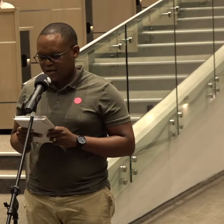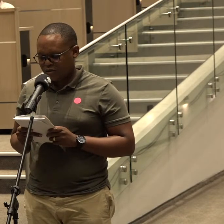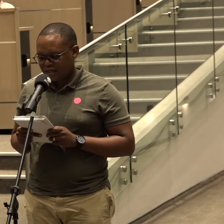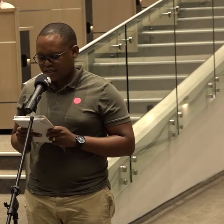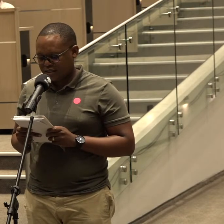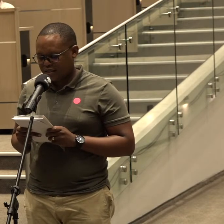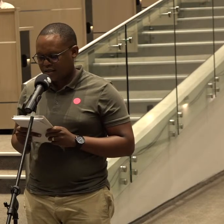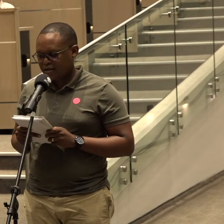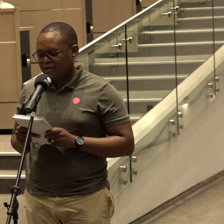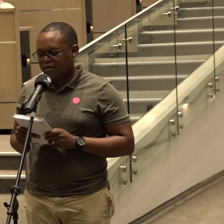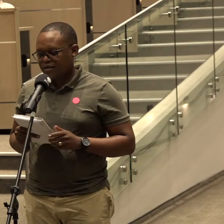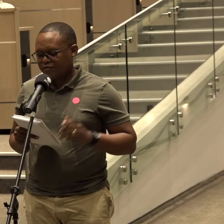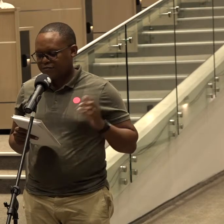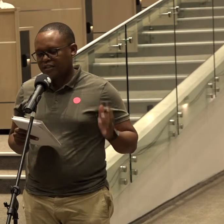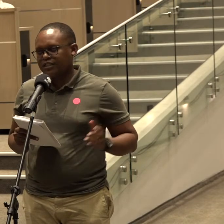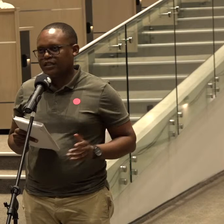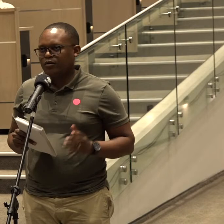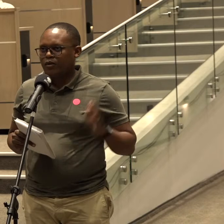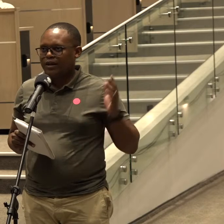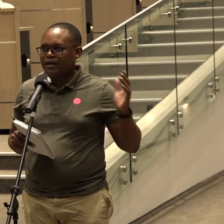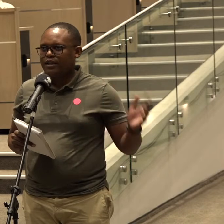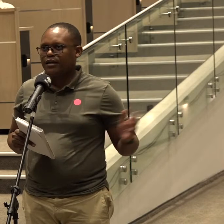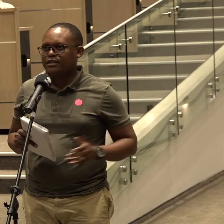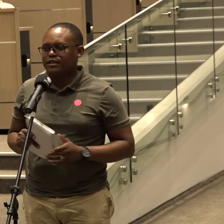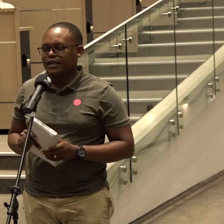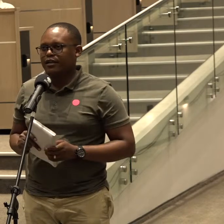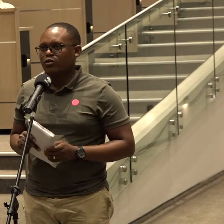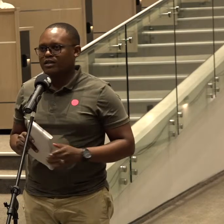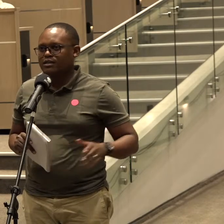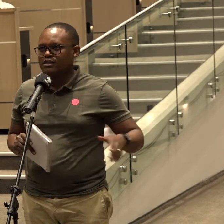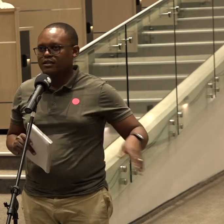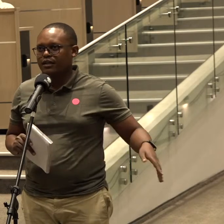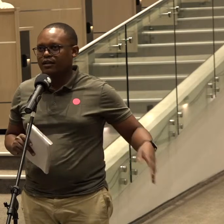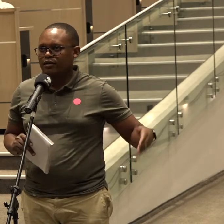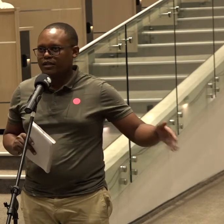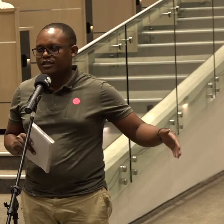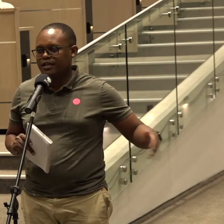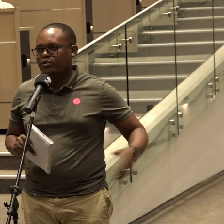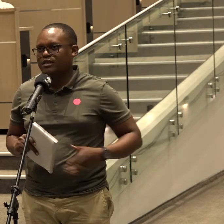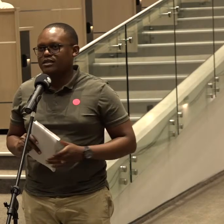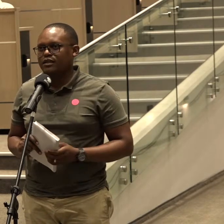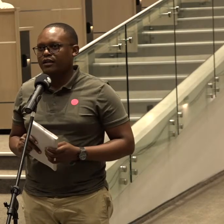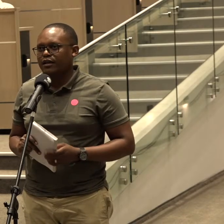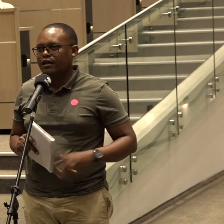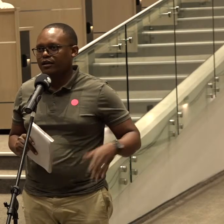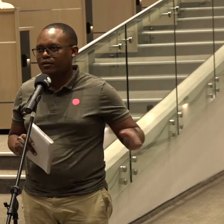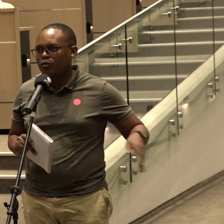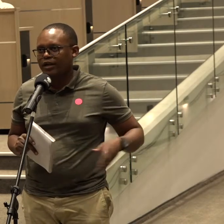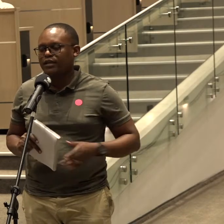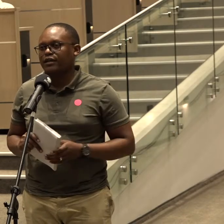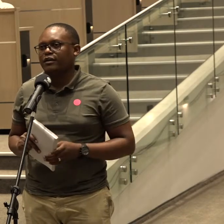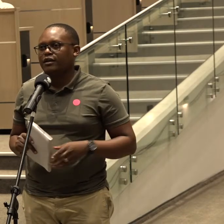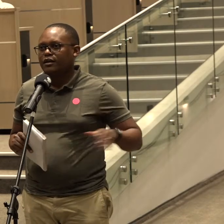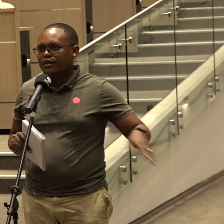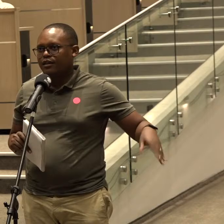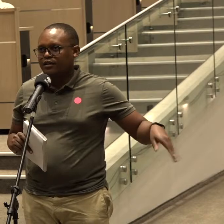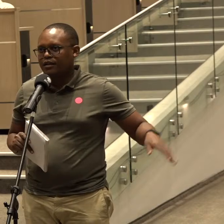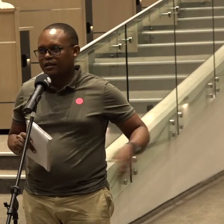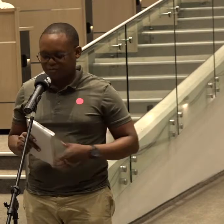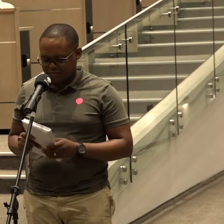that was functioning one day rail was still the train was still working